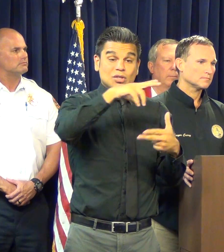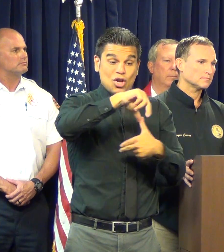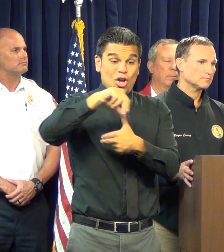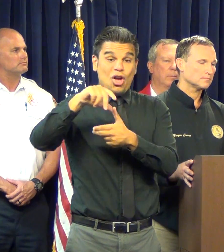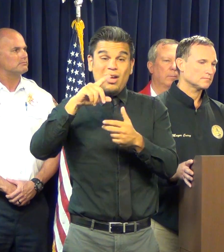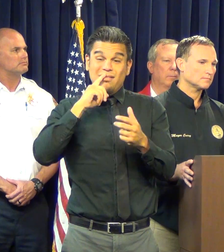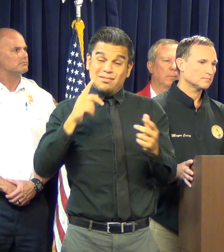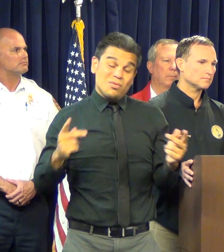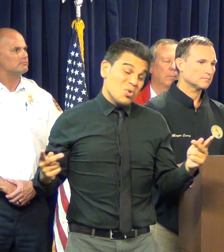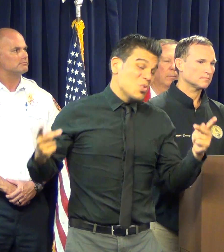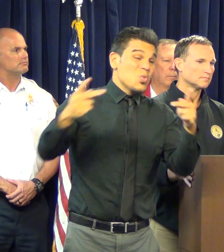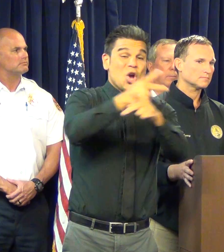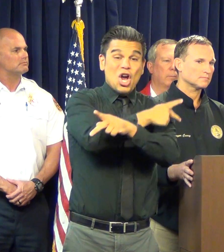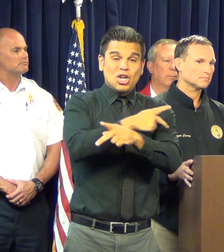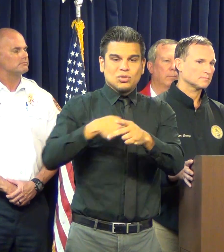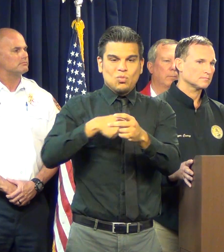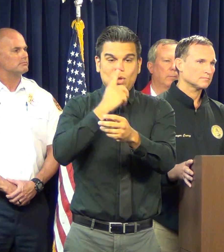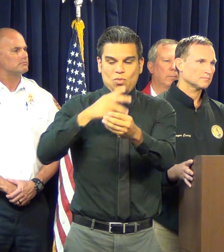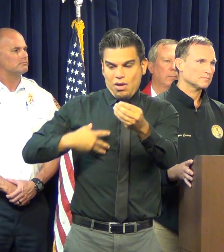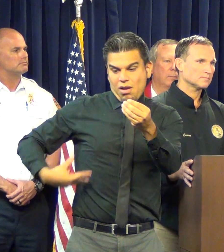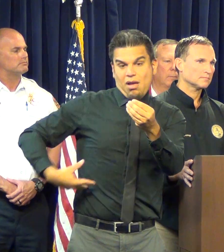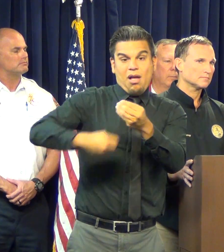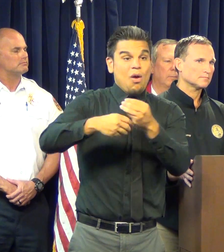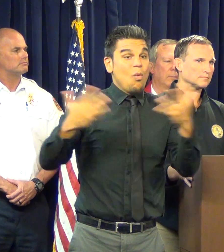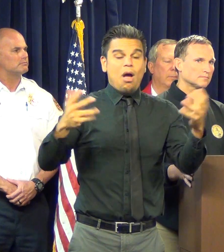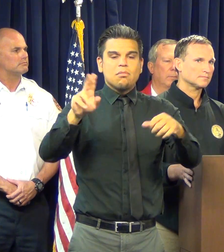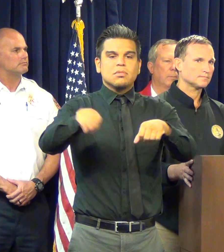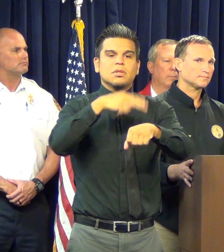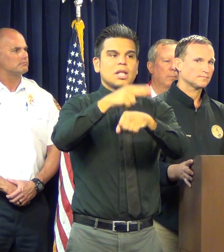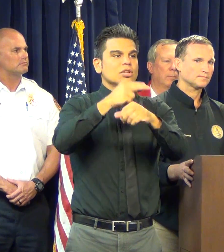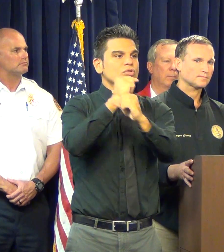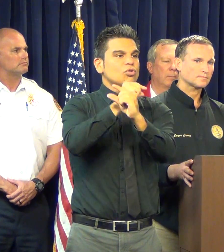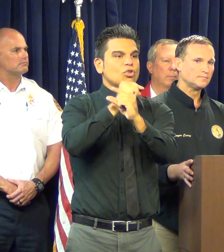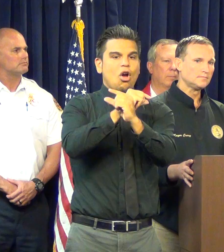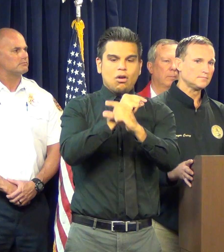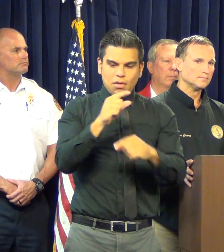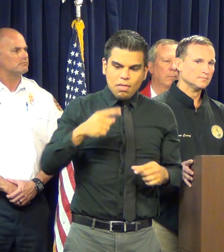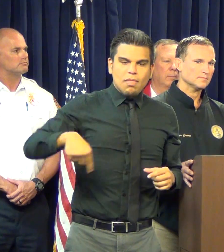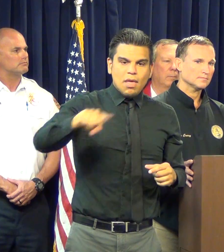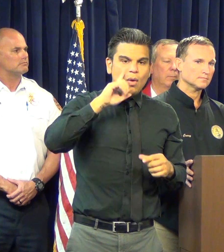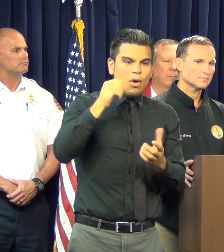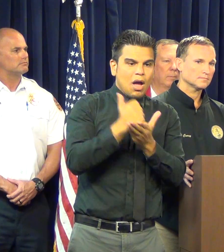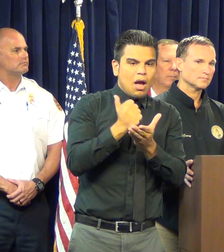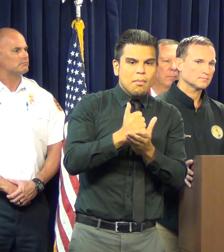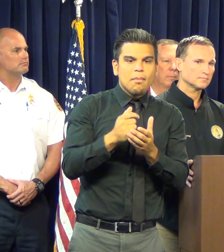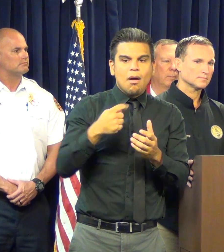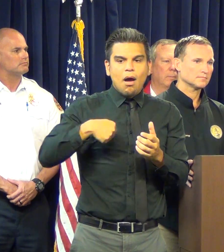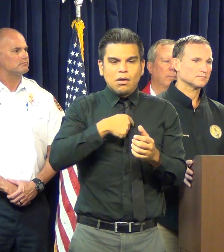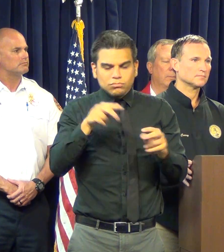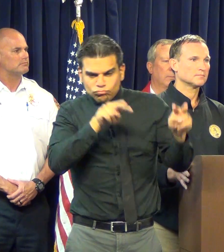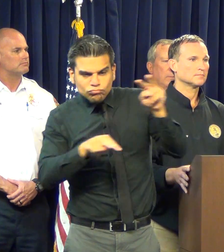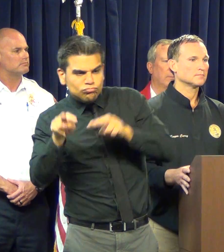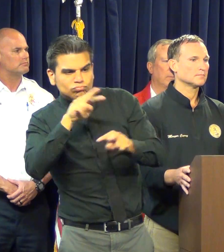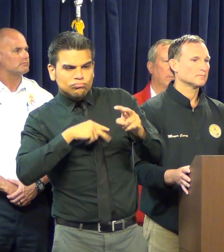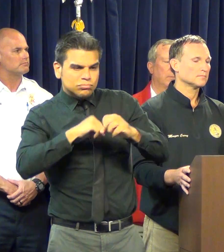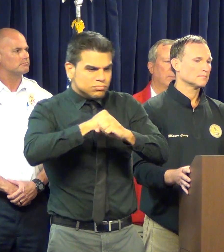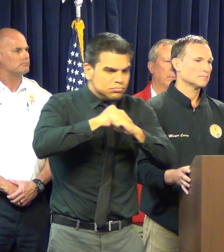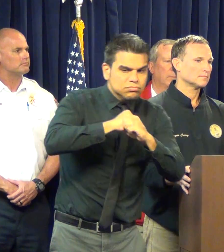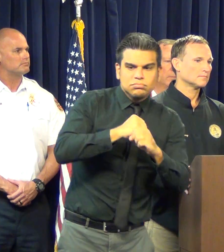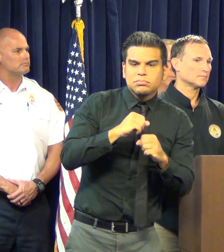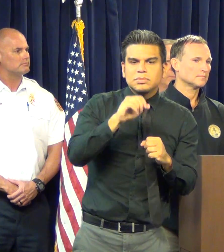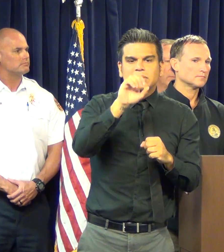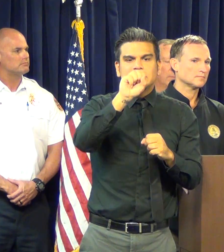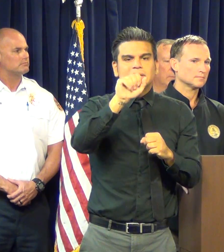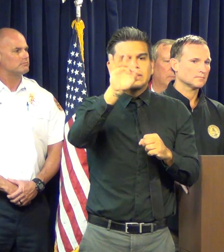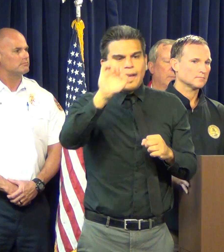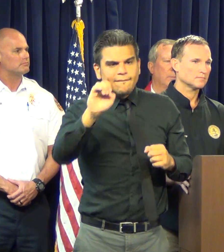supplemented again with National Guard that'll help us with security and presence and those type of things, and really to give some of our people some relief for a couple of days